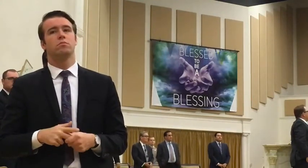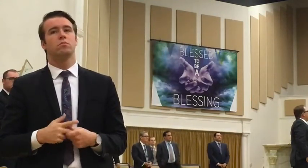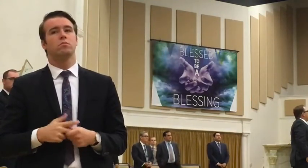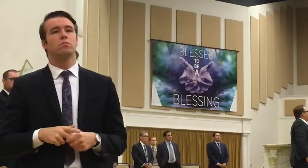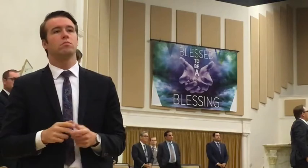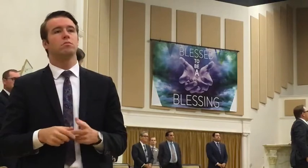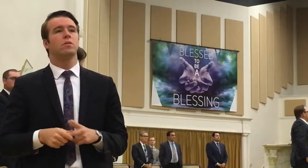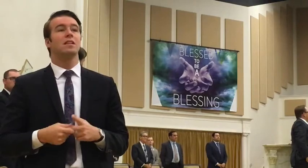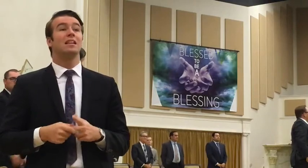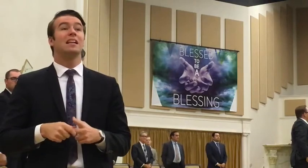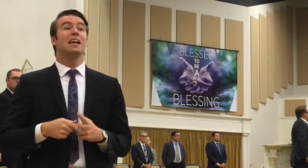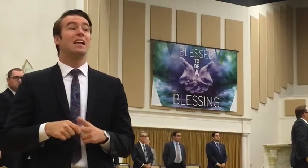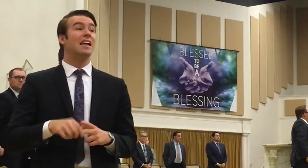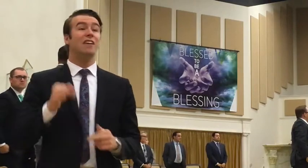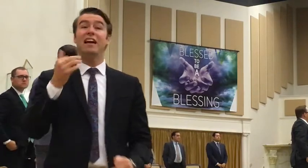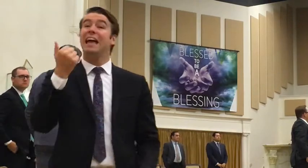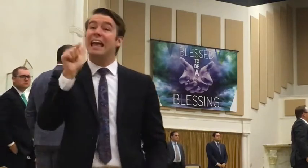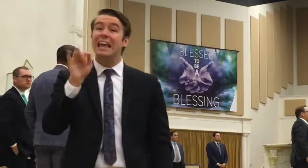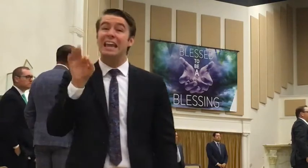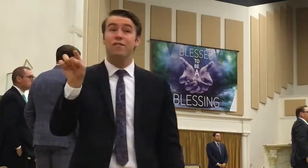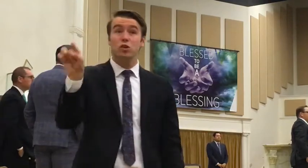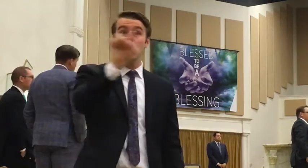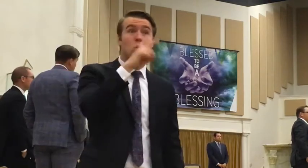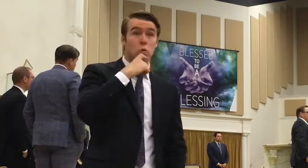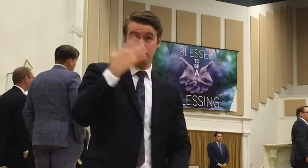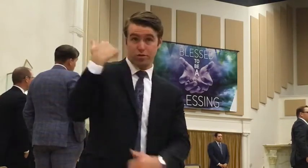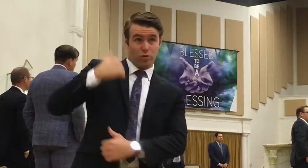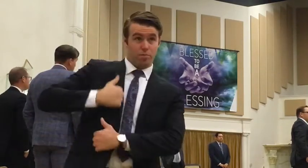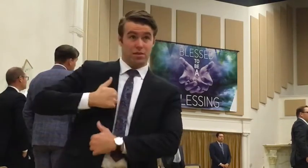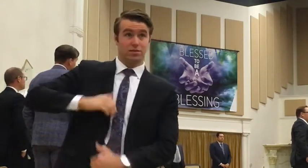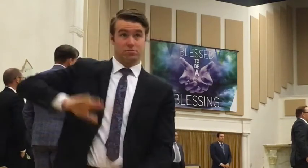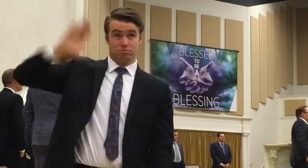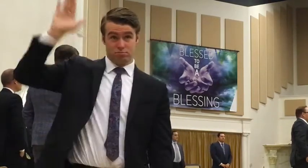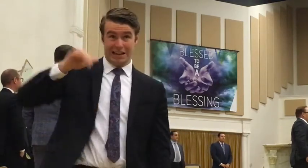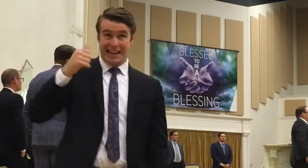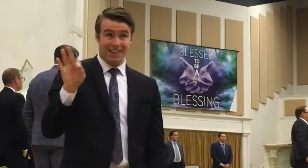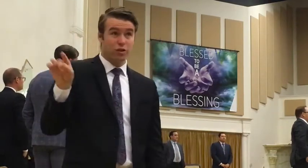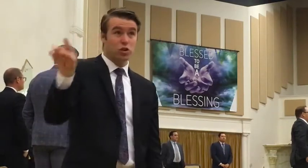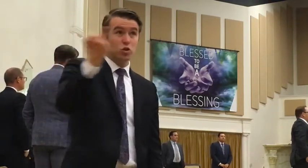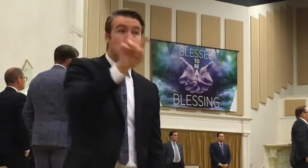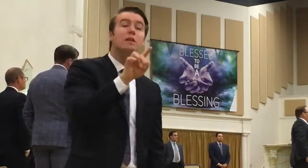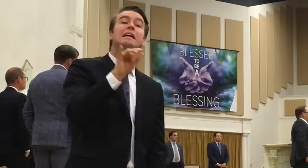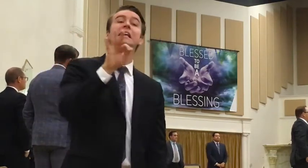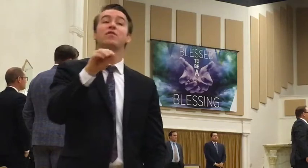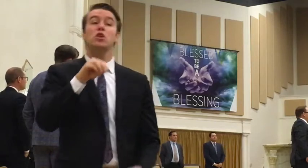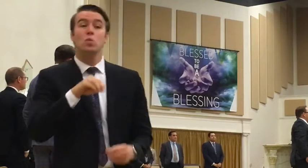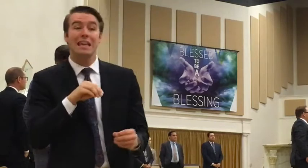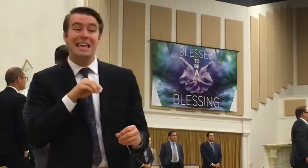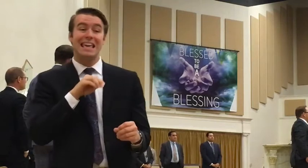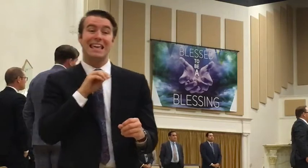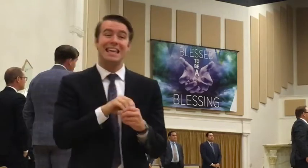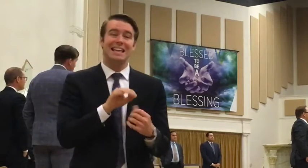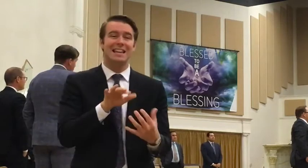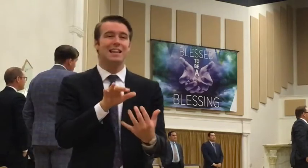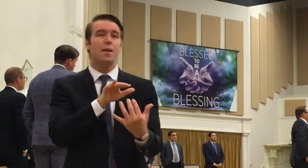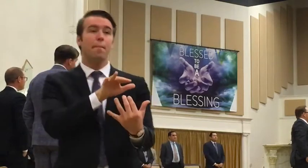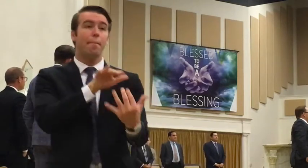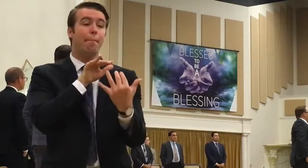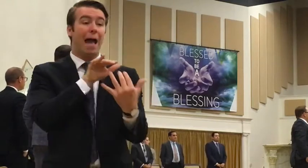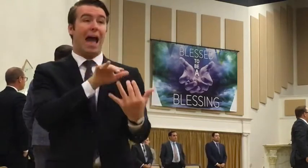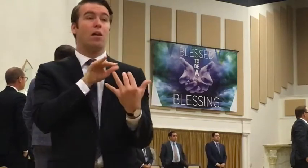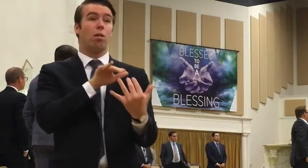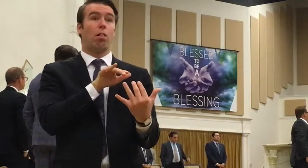If any one of you that just raised your hand were in the field of battle